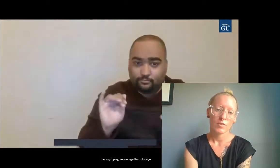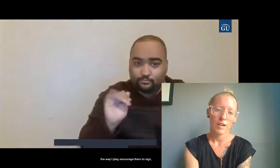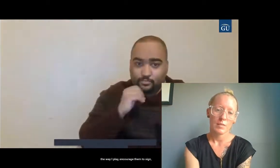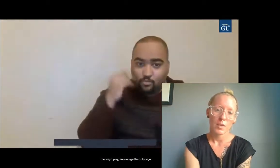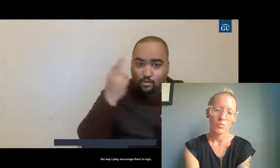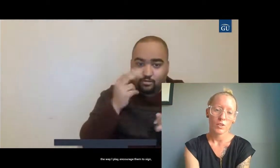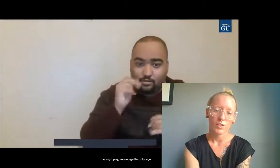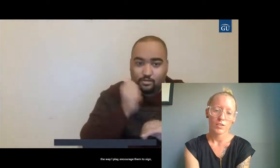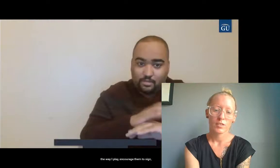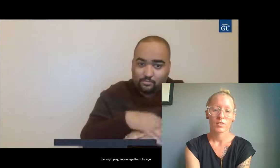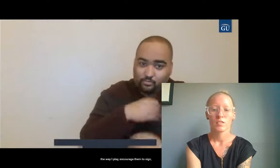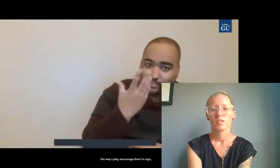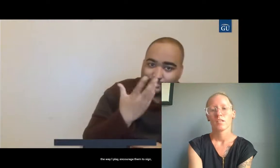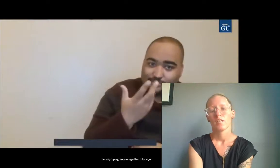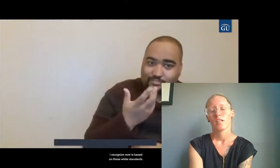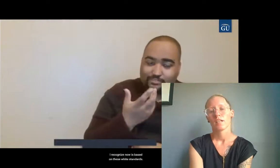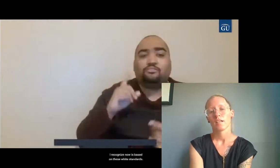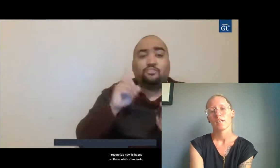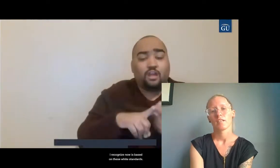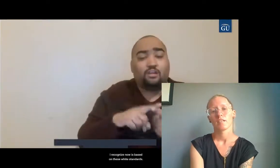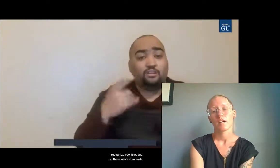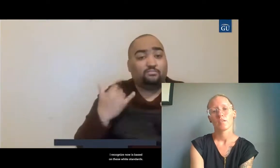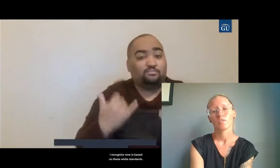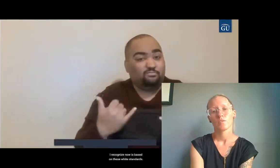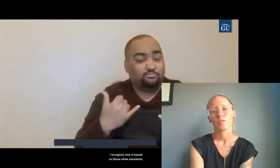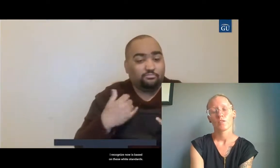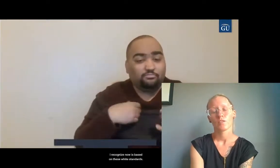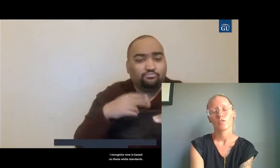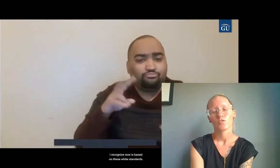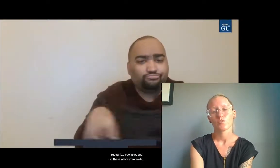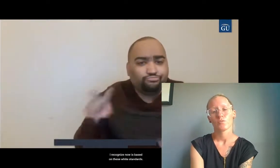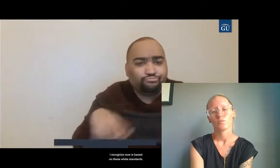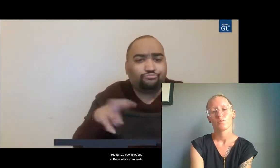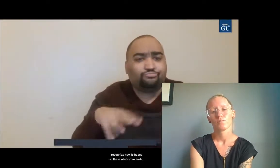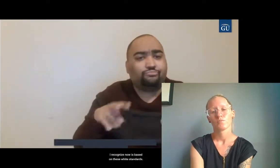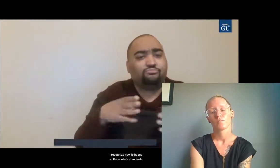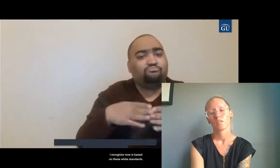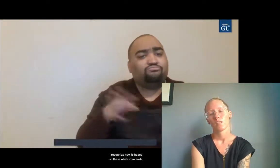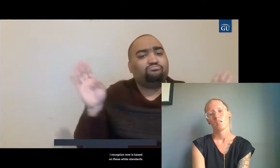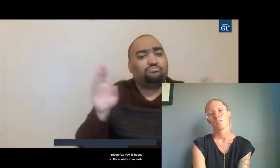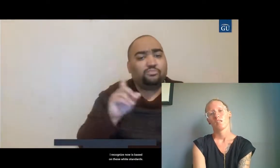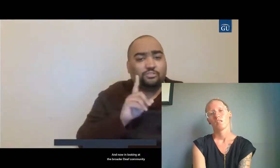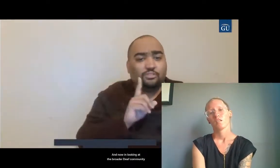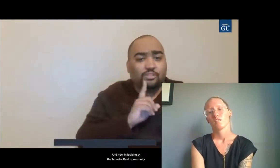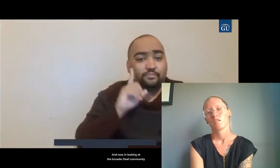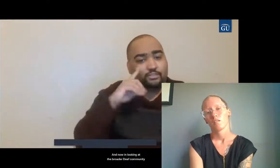I do revise my work, and I do encourage